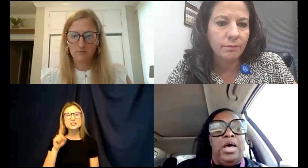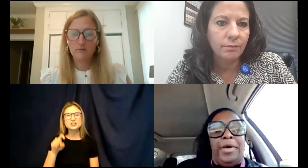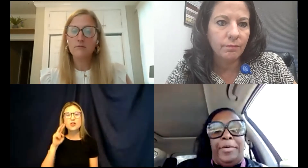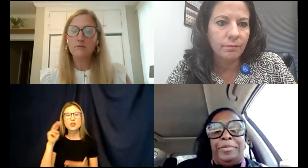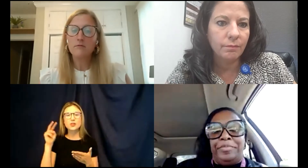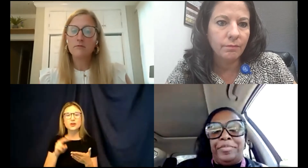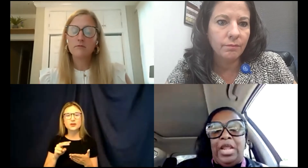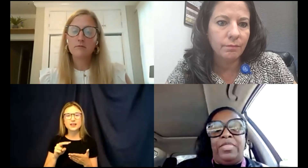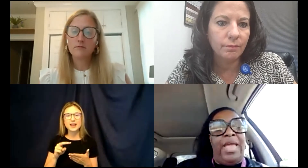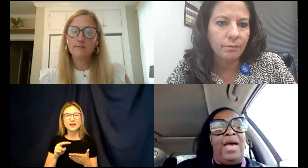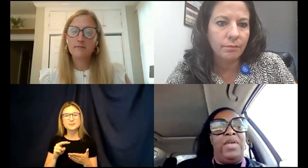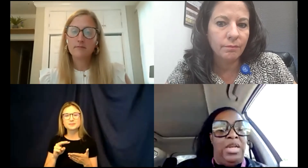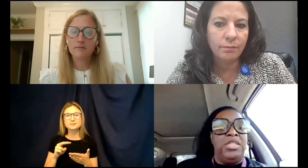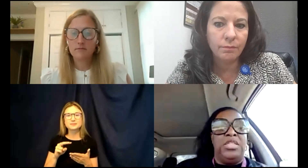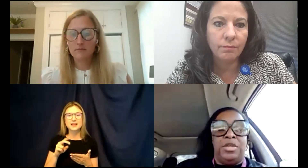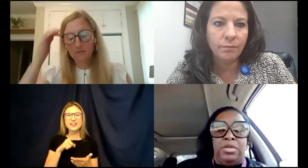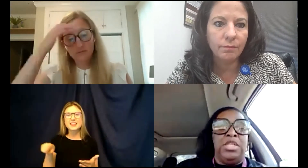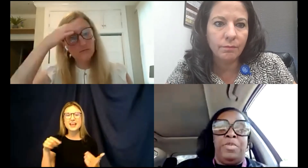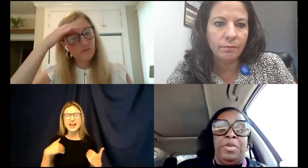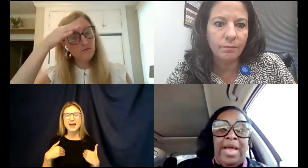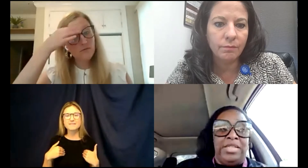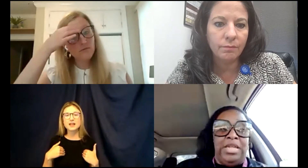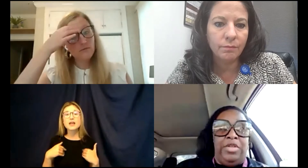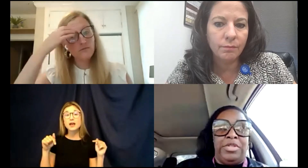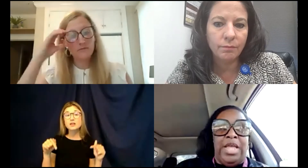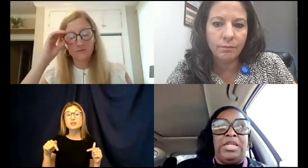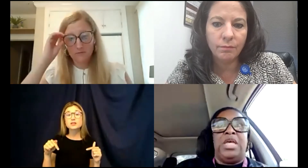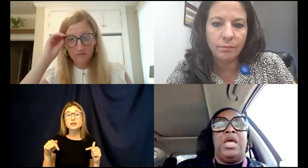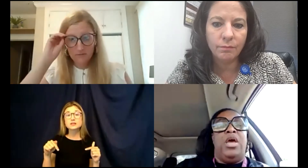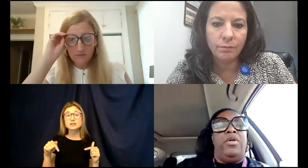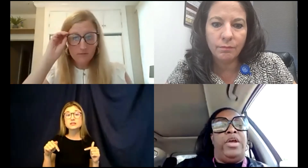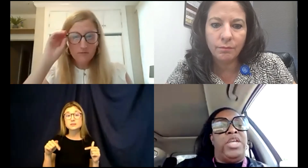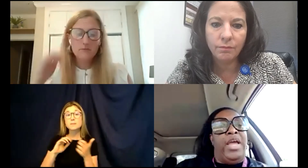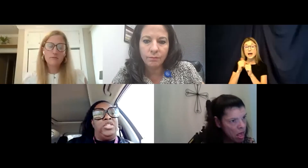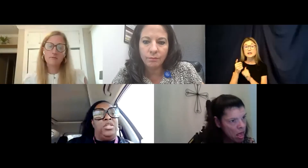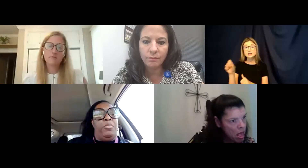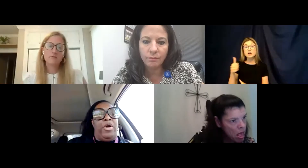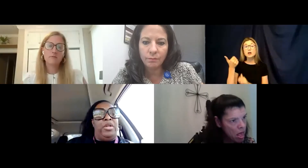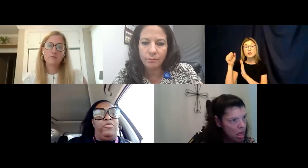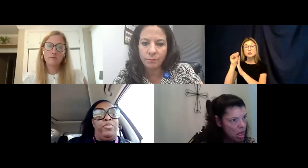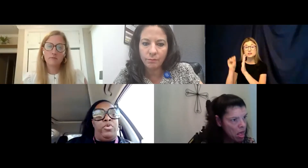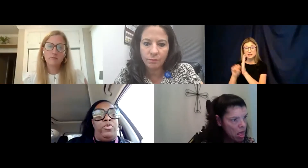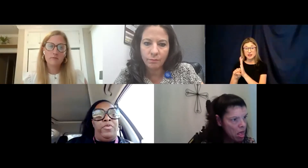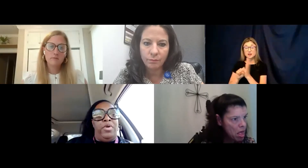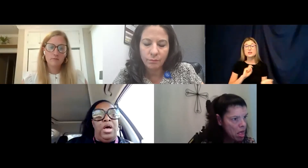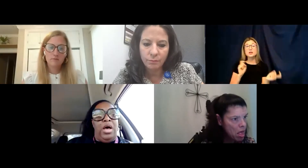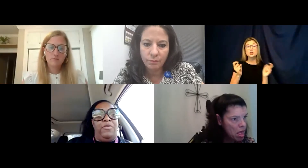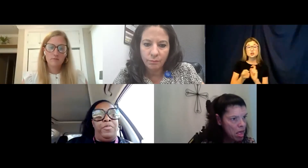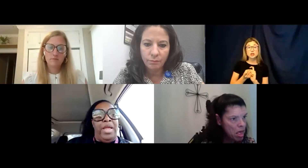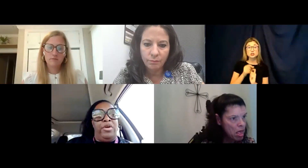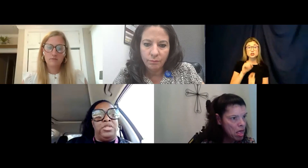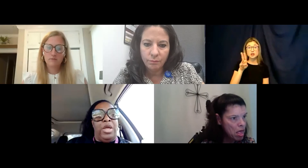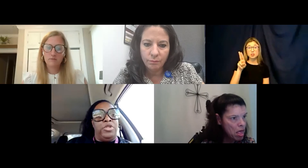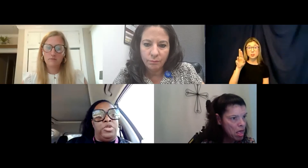is they have, and this has been passing in other states. They're changing the burden of proof